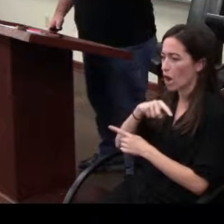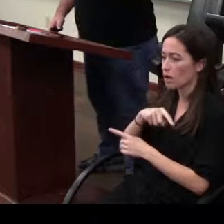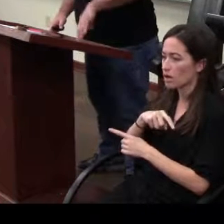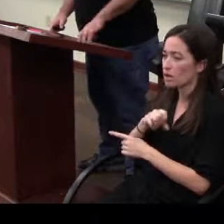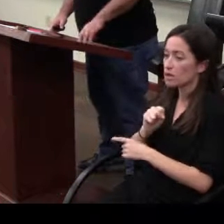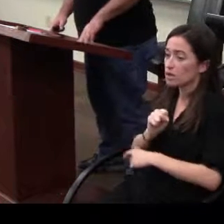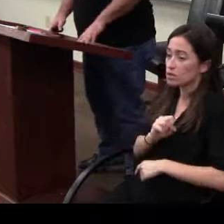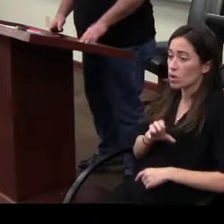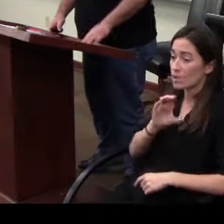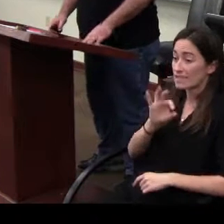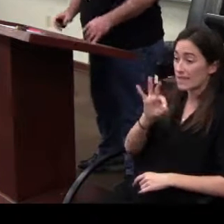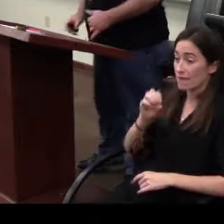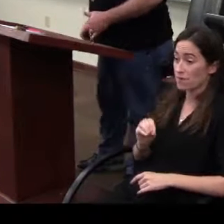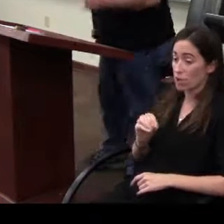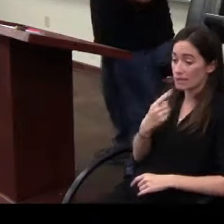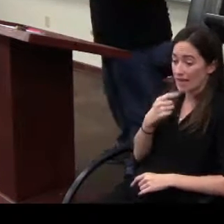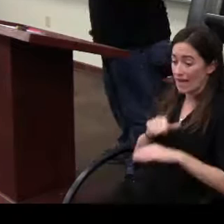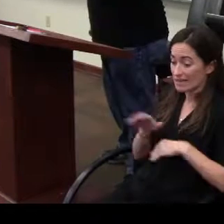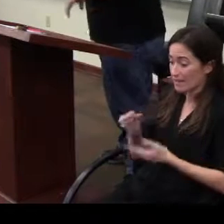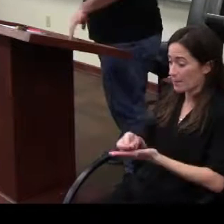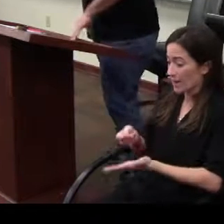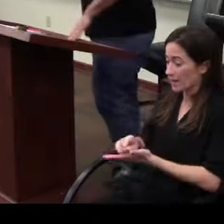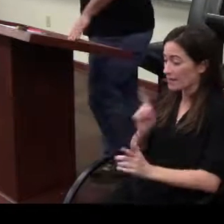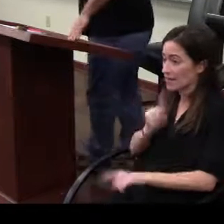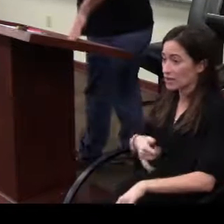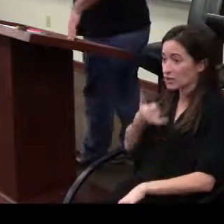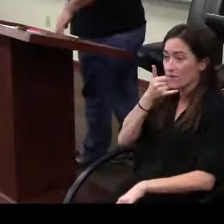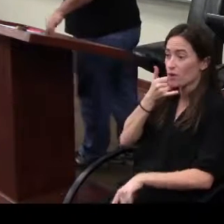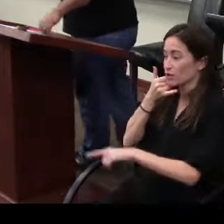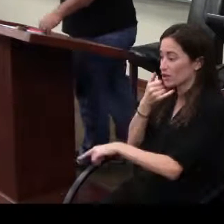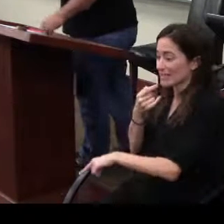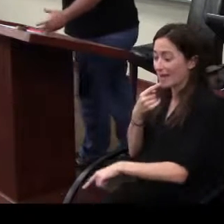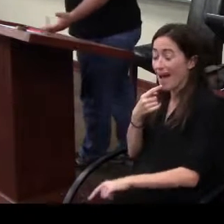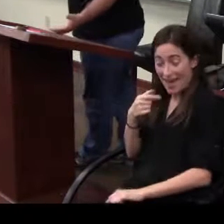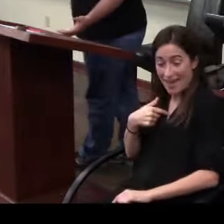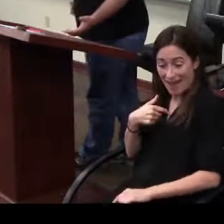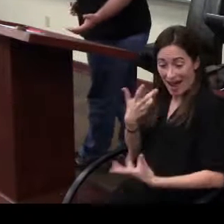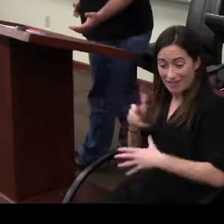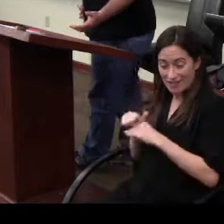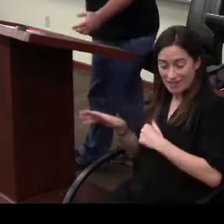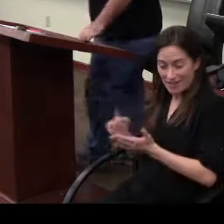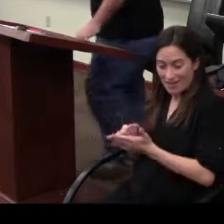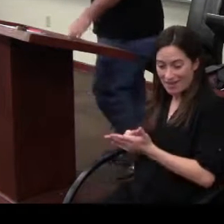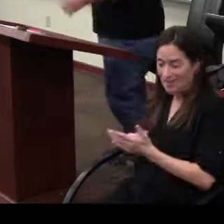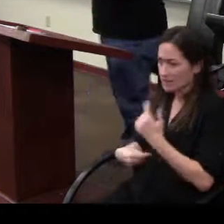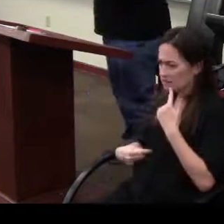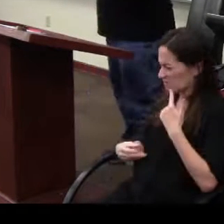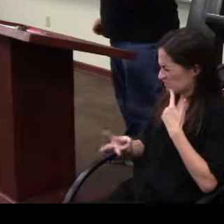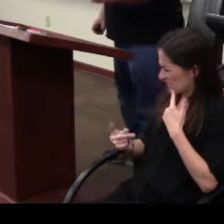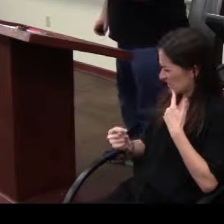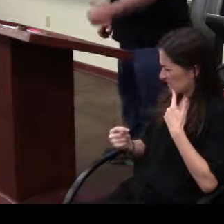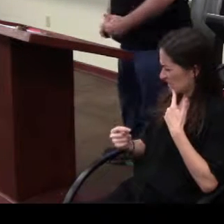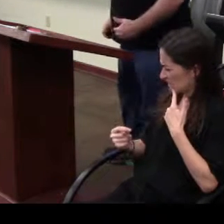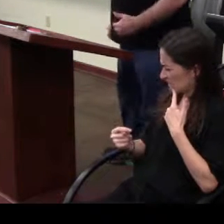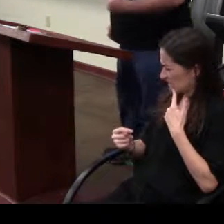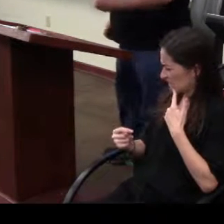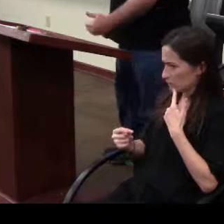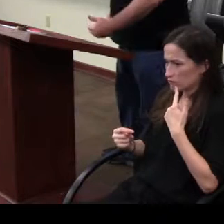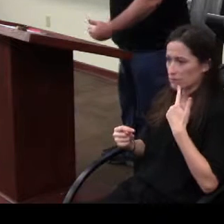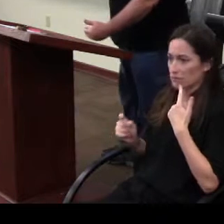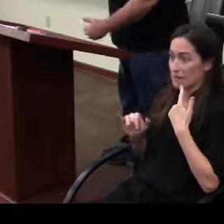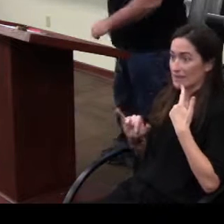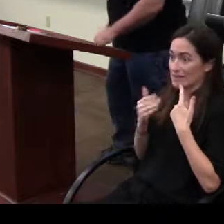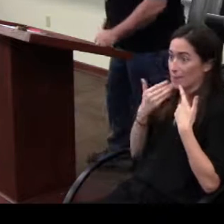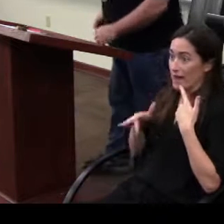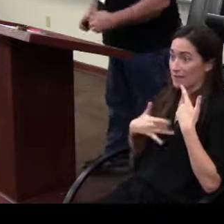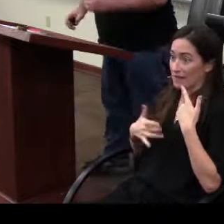money, picked up the phone, then called the CEO and said, hey, boss, I did what you want. And the boss went, what? That's a bad thing. That's a